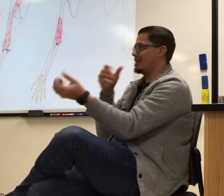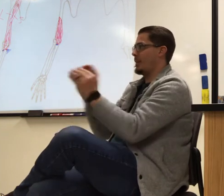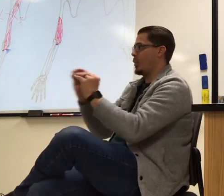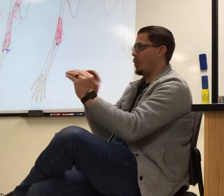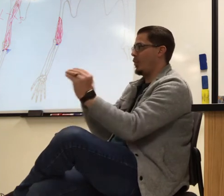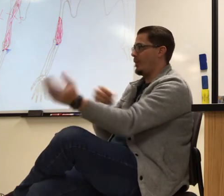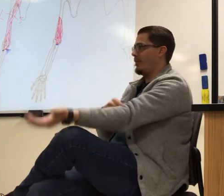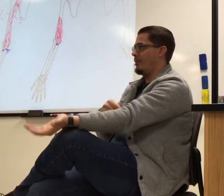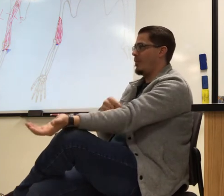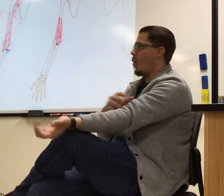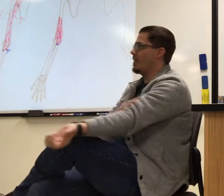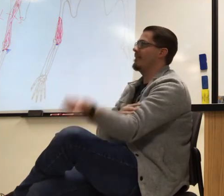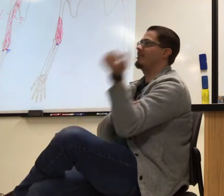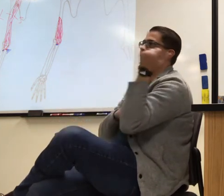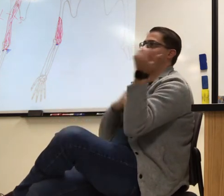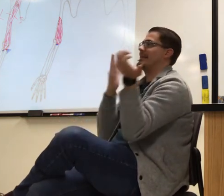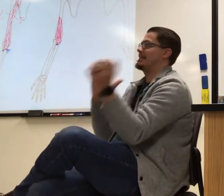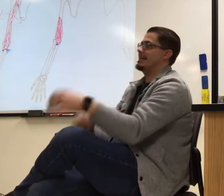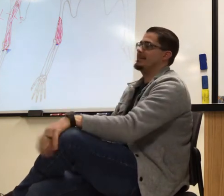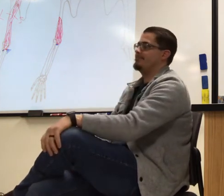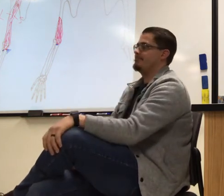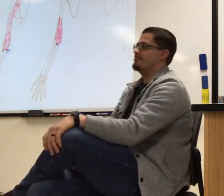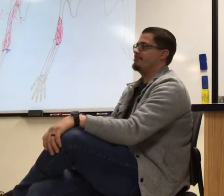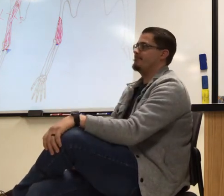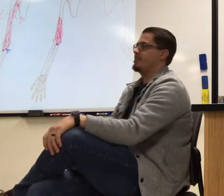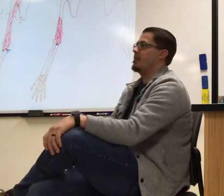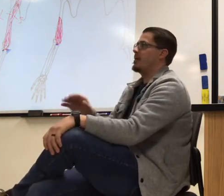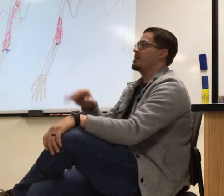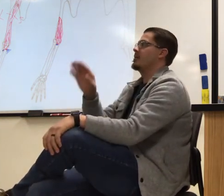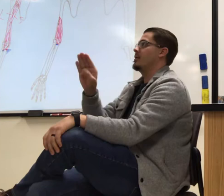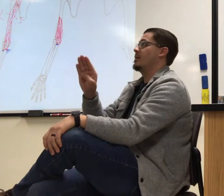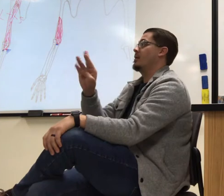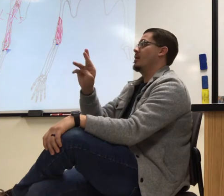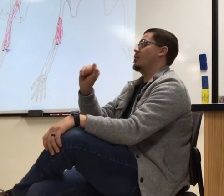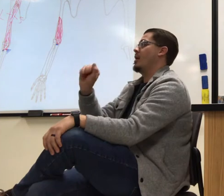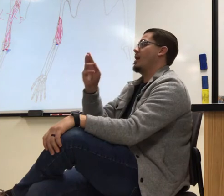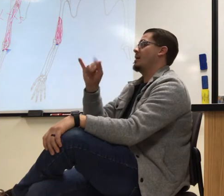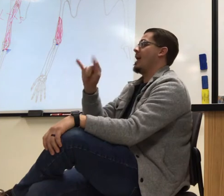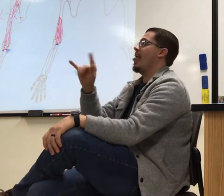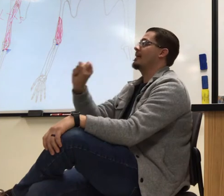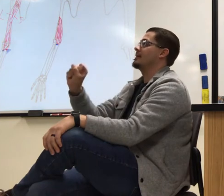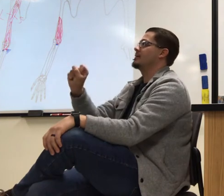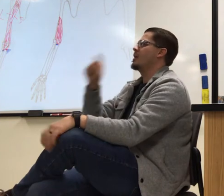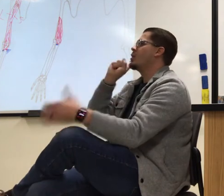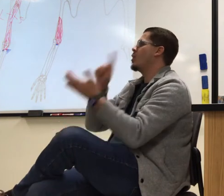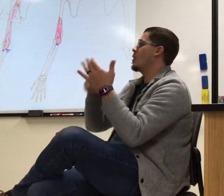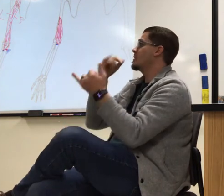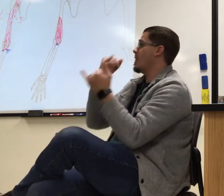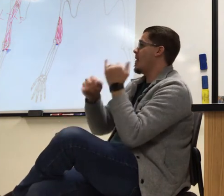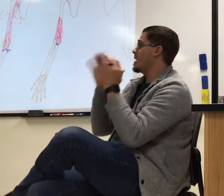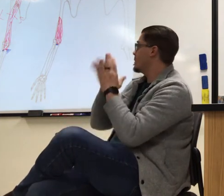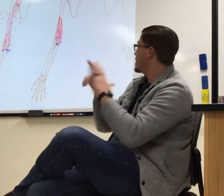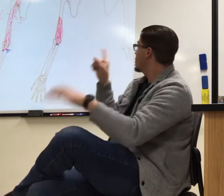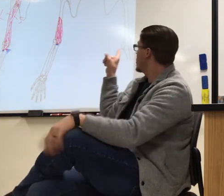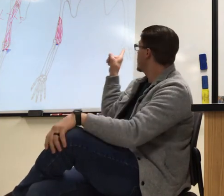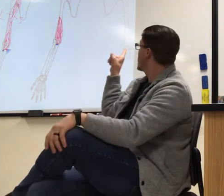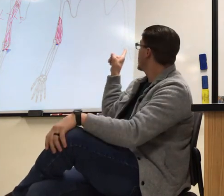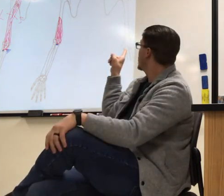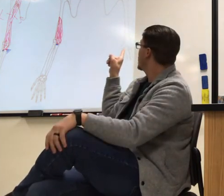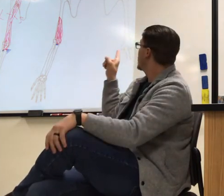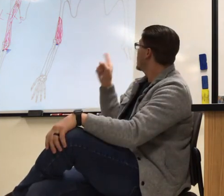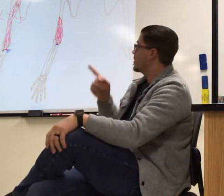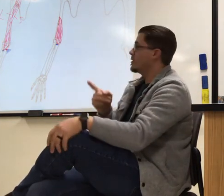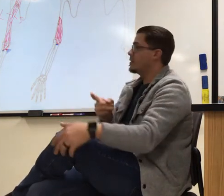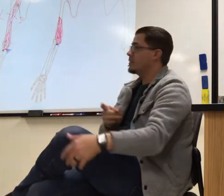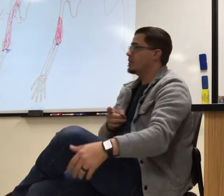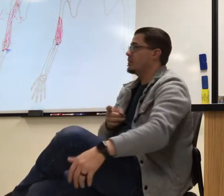flex. Okay, so that's the brachialis. Notice on the last picture here, it's a posterior view because I want to